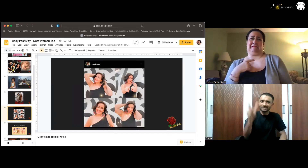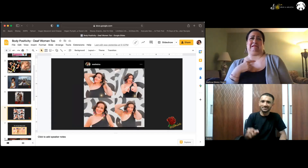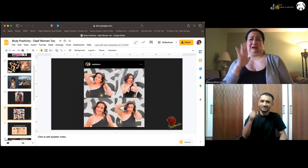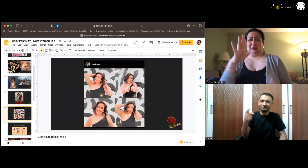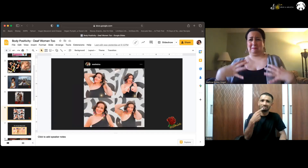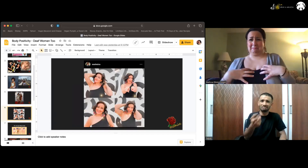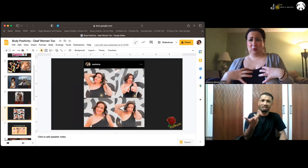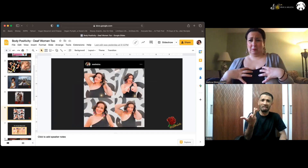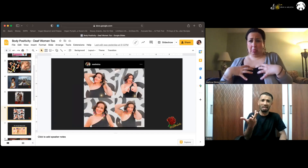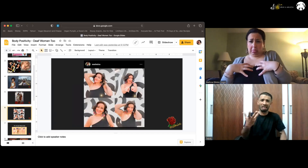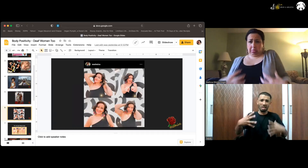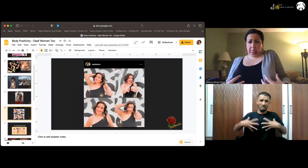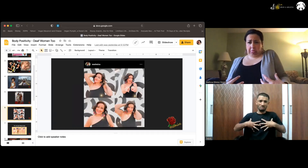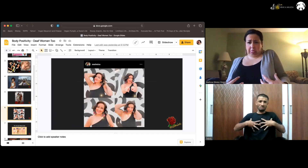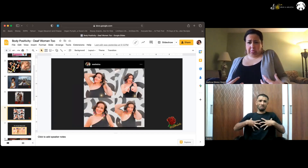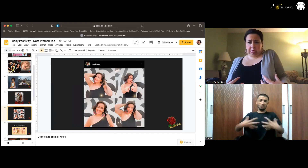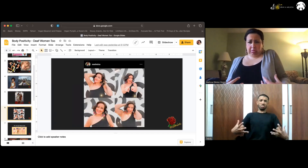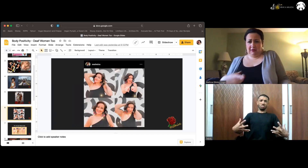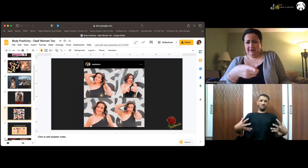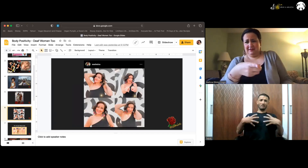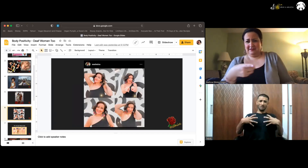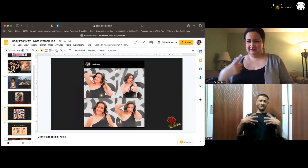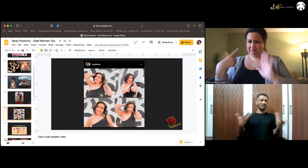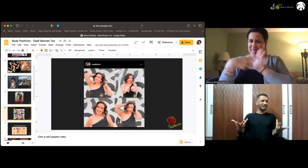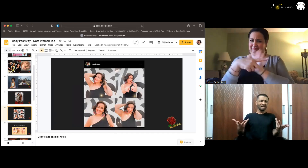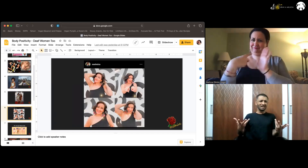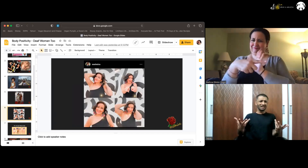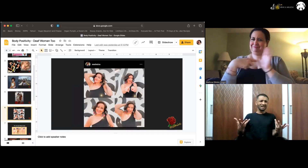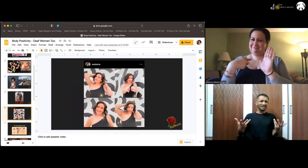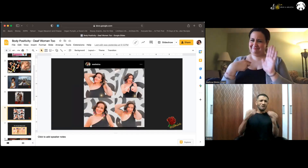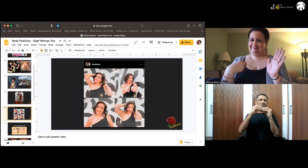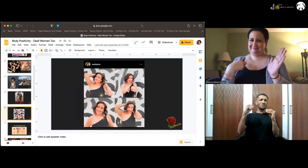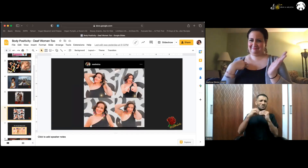this is how the person says that, oh, your boobs are so big,